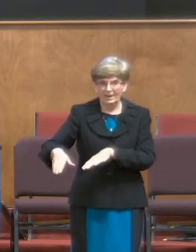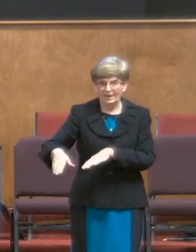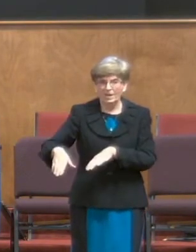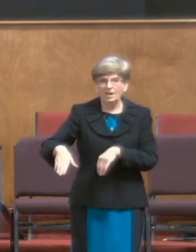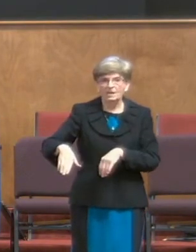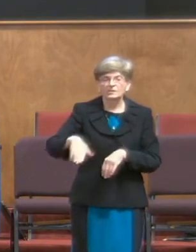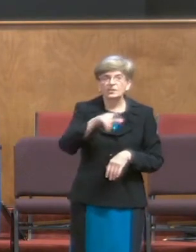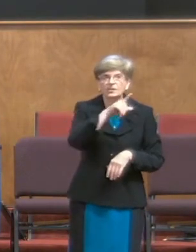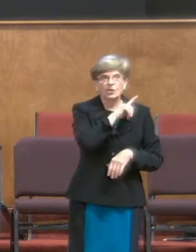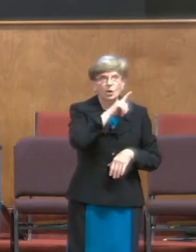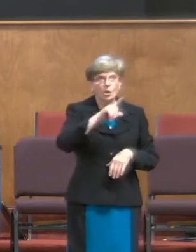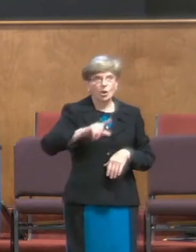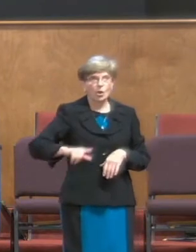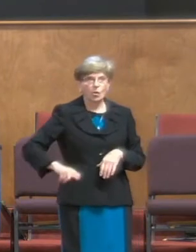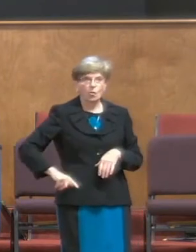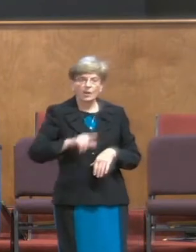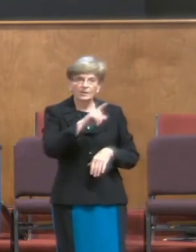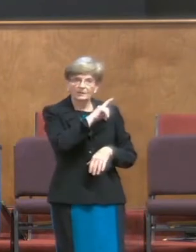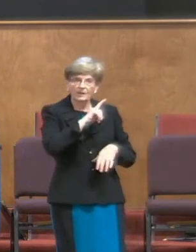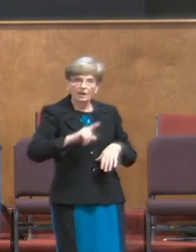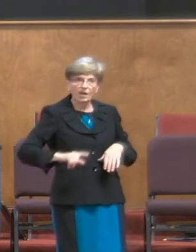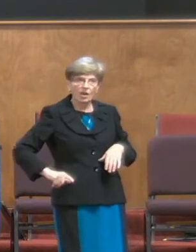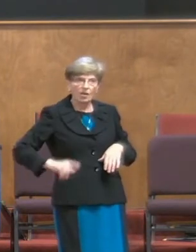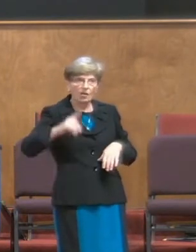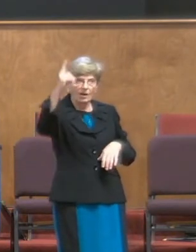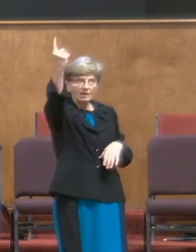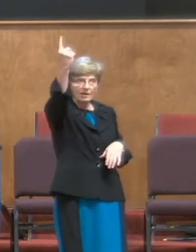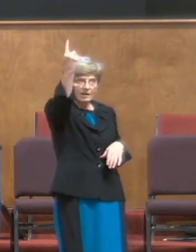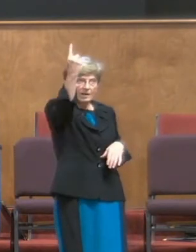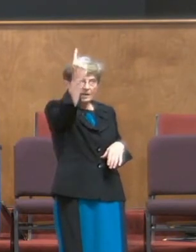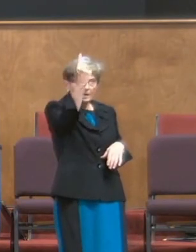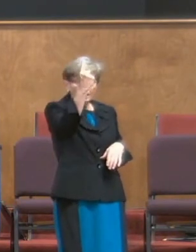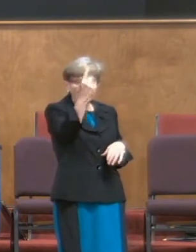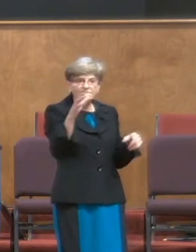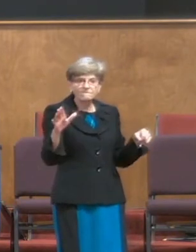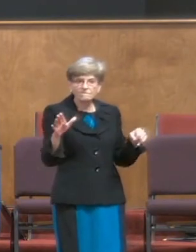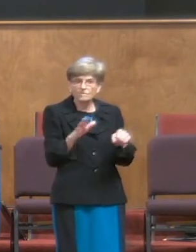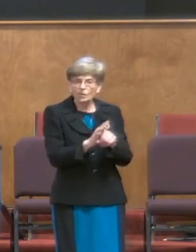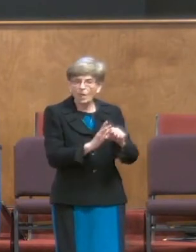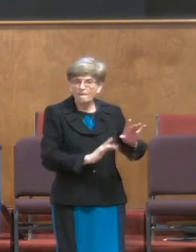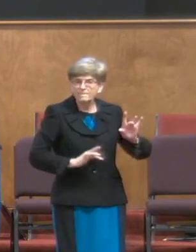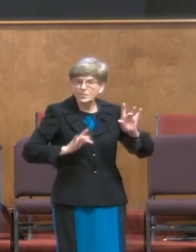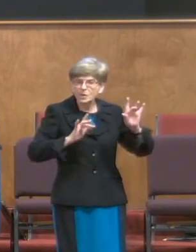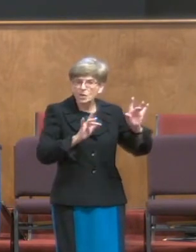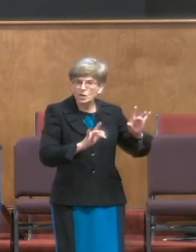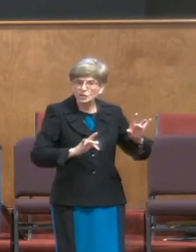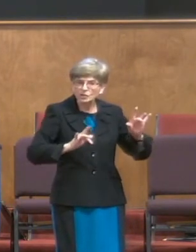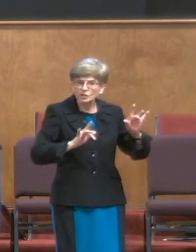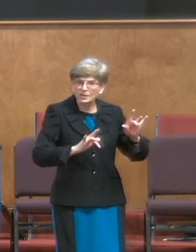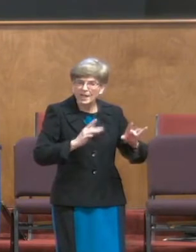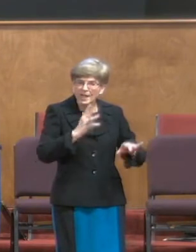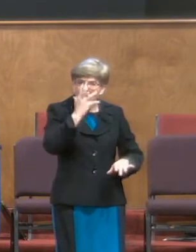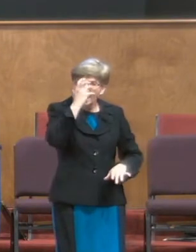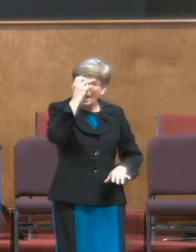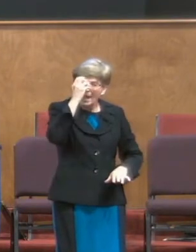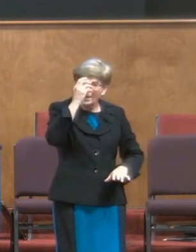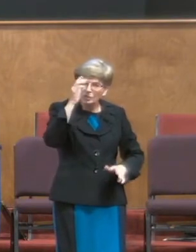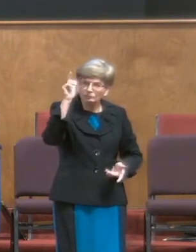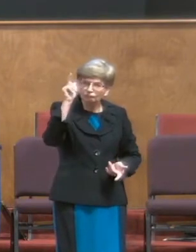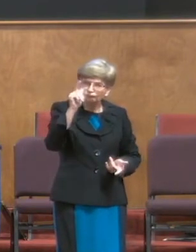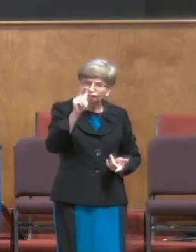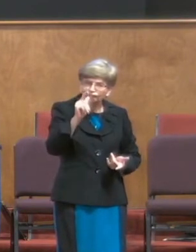and proclaimed, the Lord, a God merciful and gracious, slow to anger and abounding